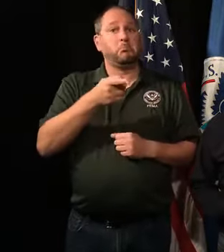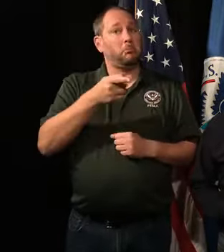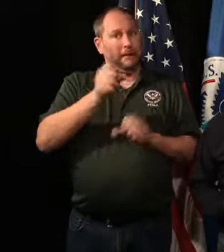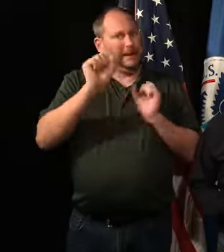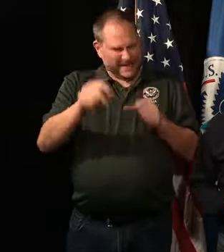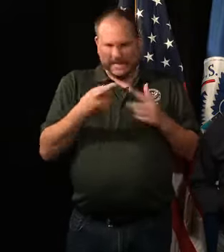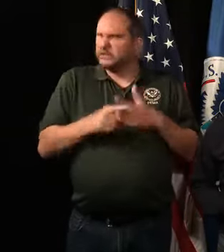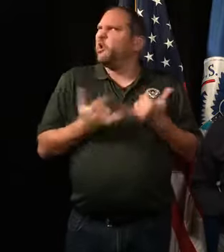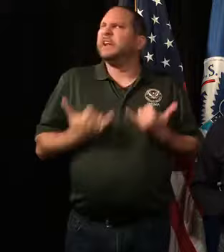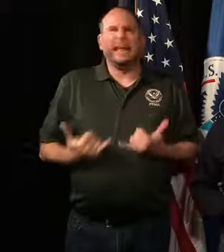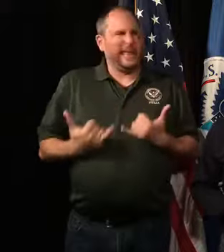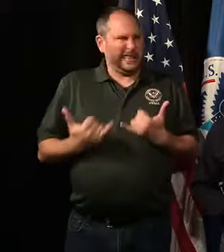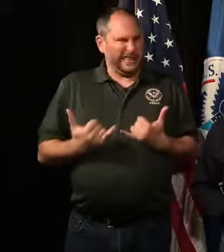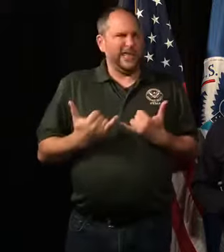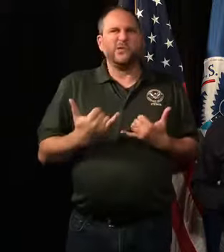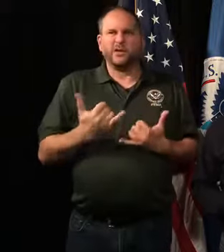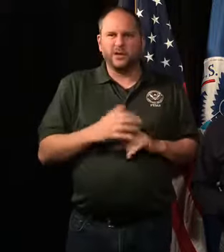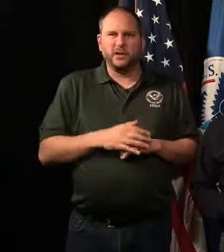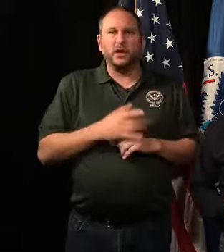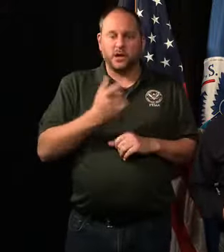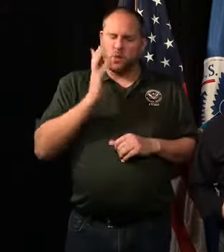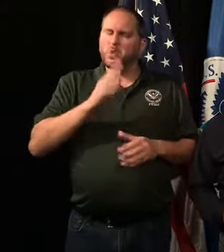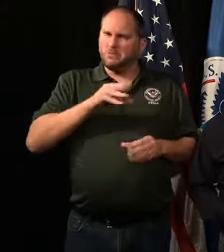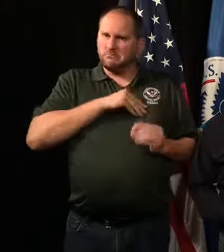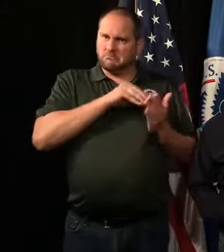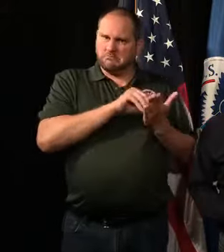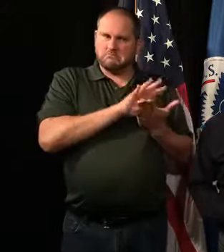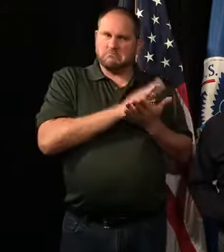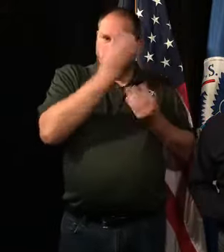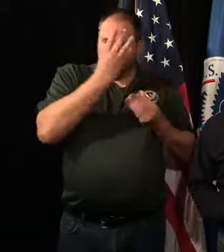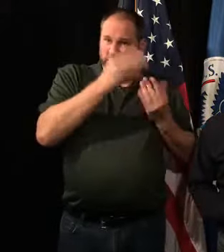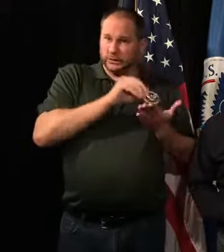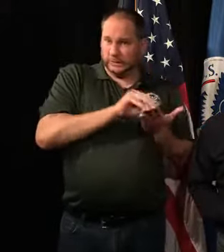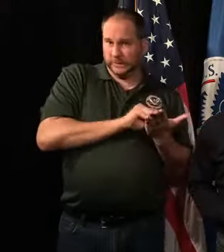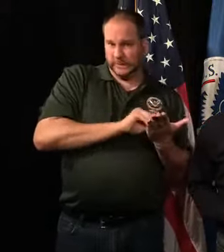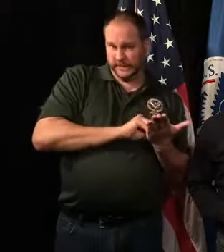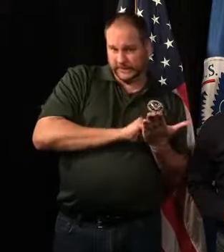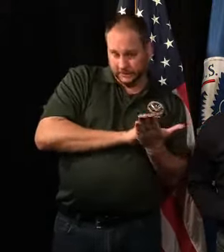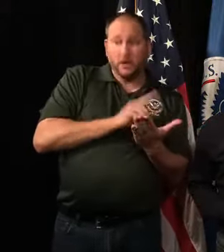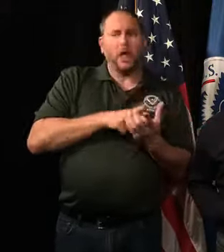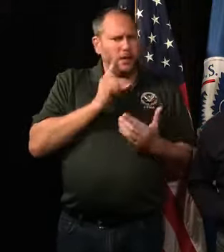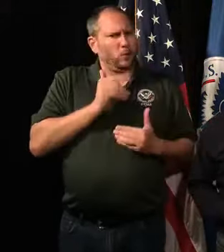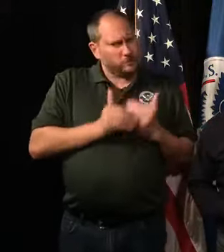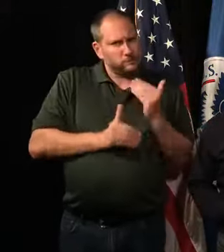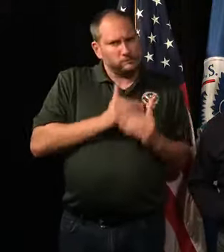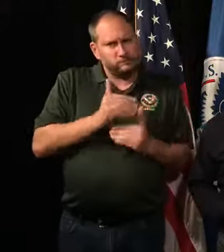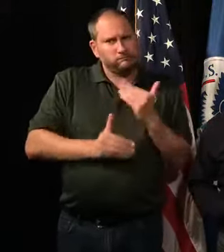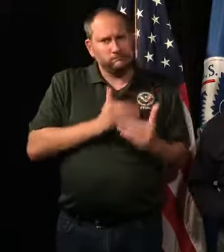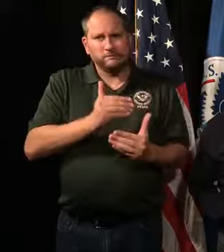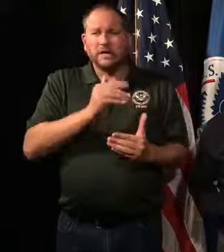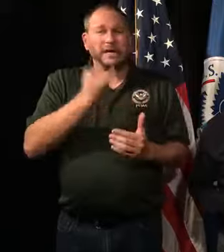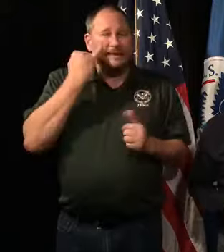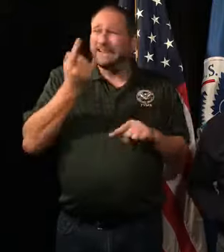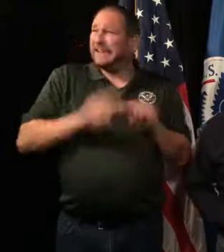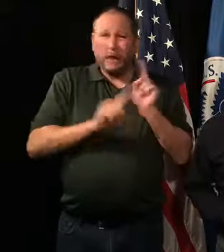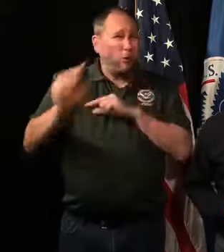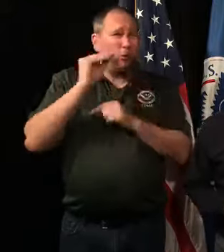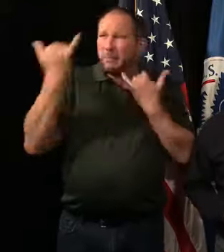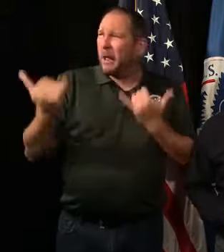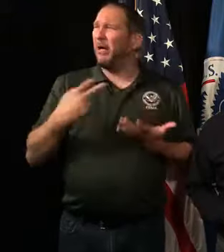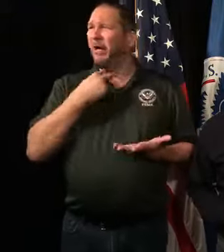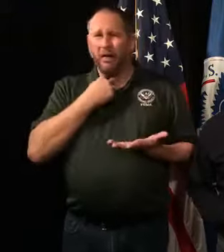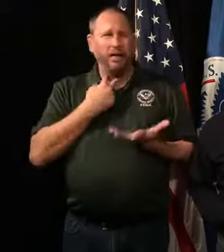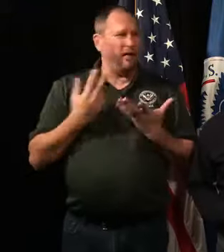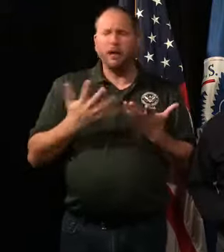now. They'll take down your information and start you down the road. But if you can't do that yet, we will patiently wait